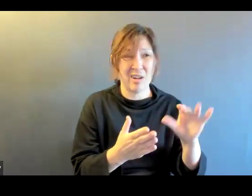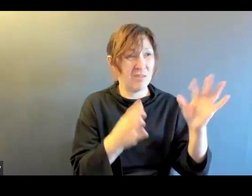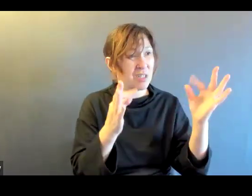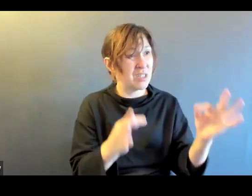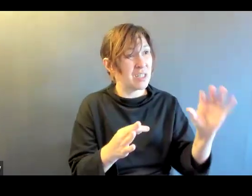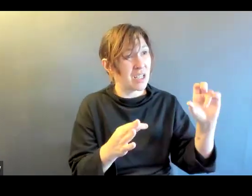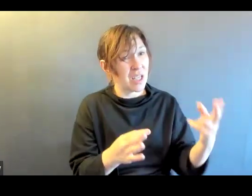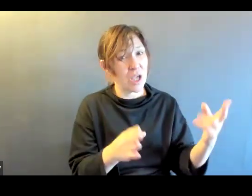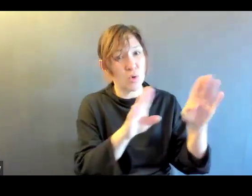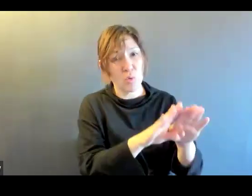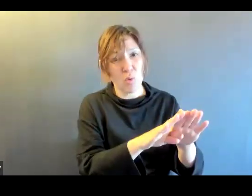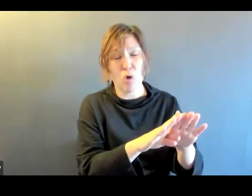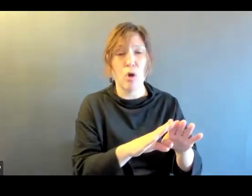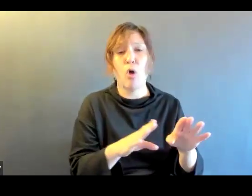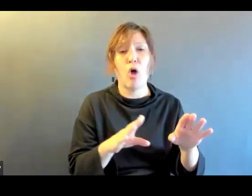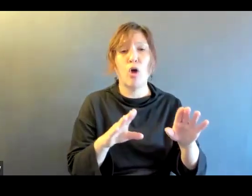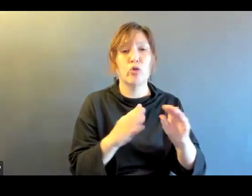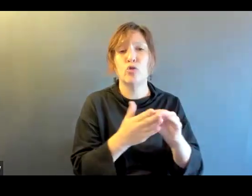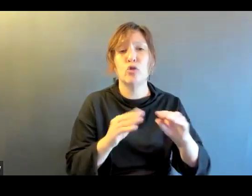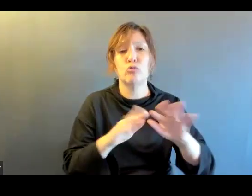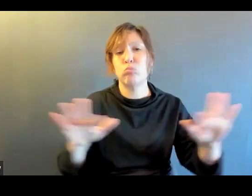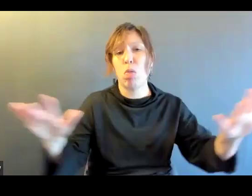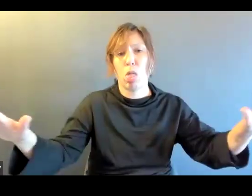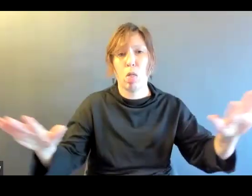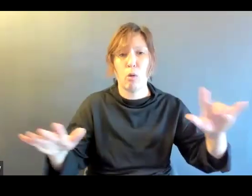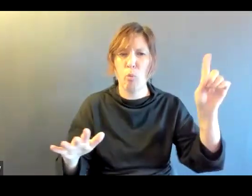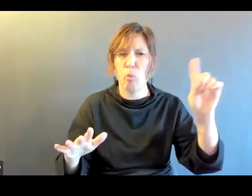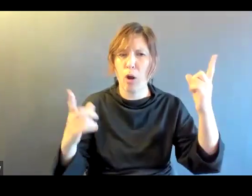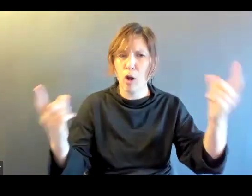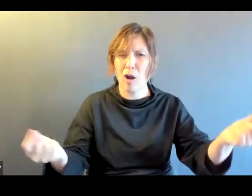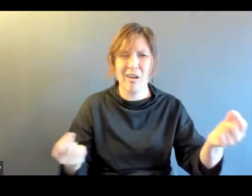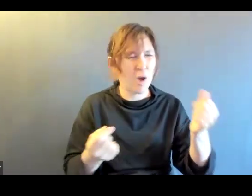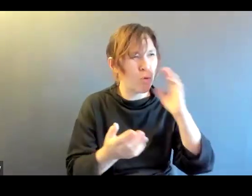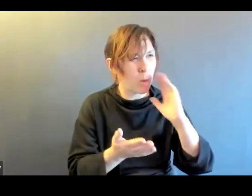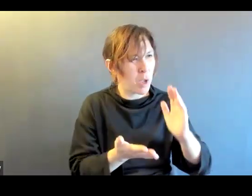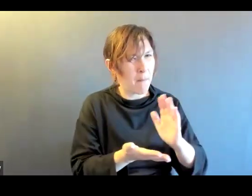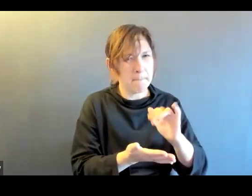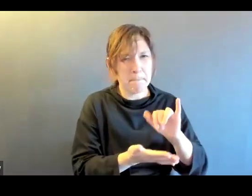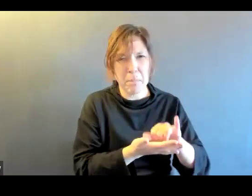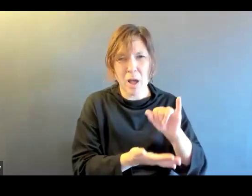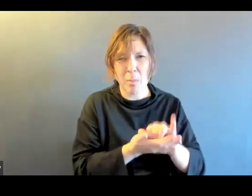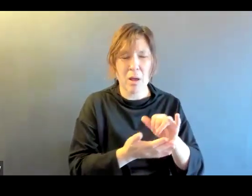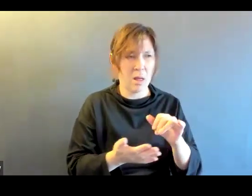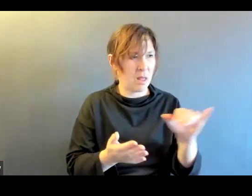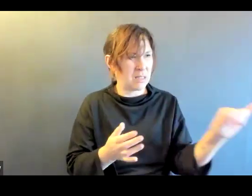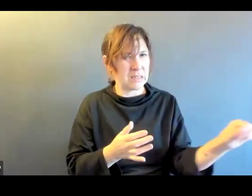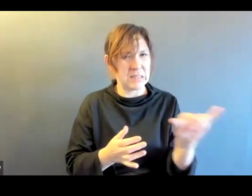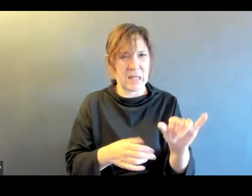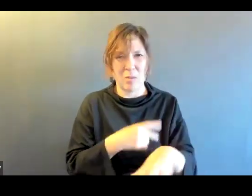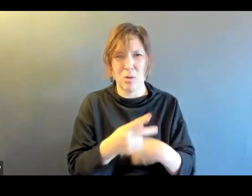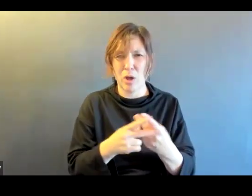school and disperse the individuals, it will likely be impossible to recreate the same community and impact that CASH has